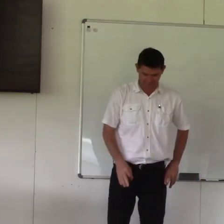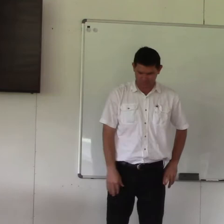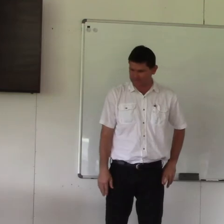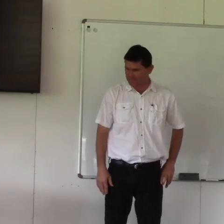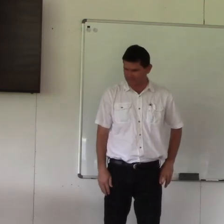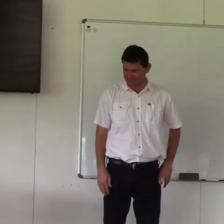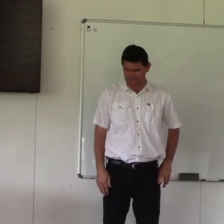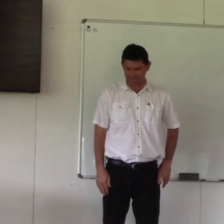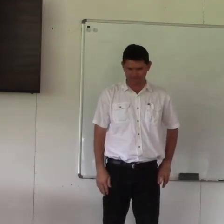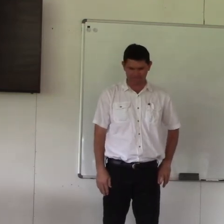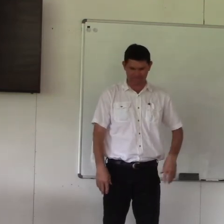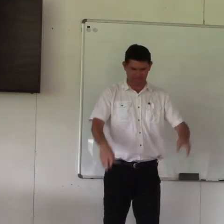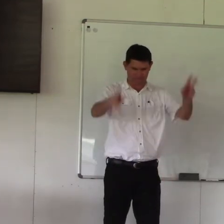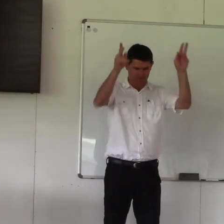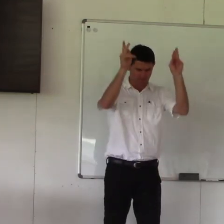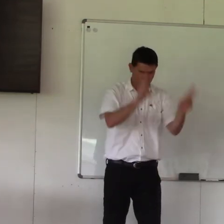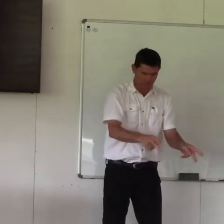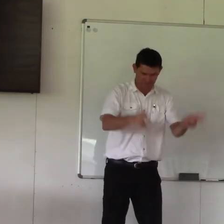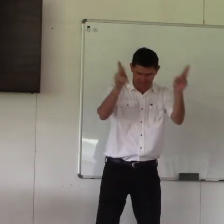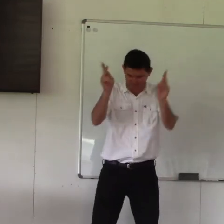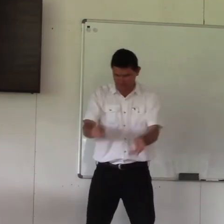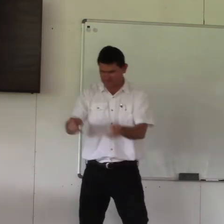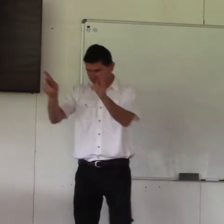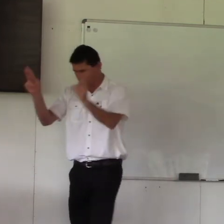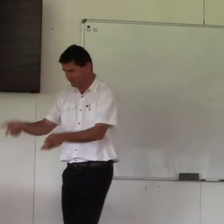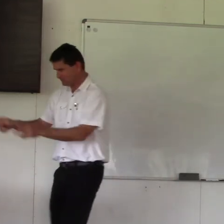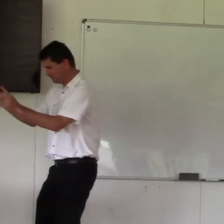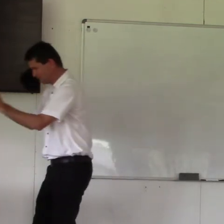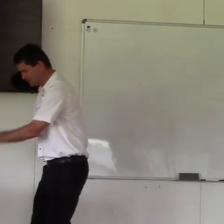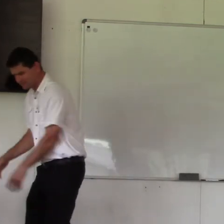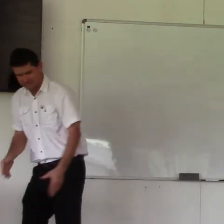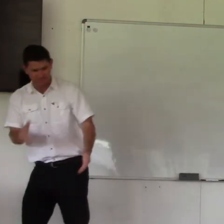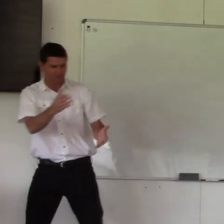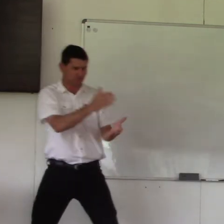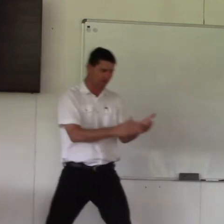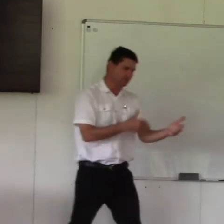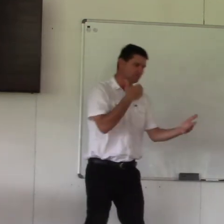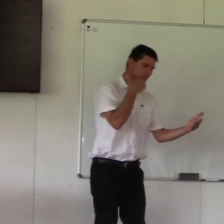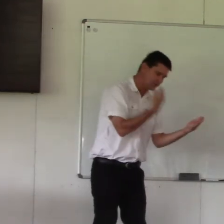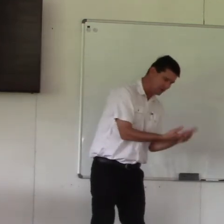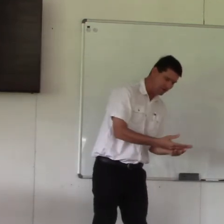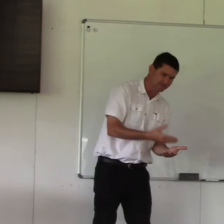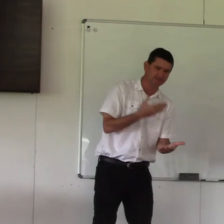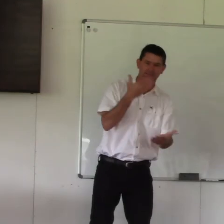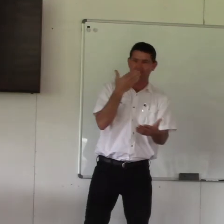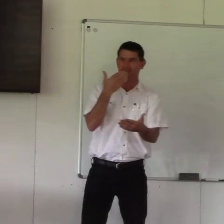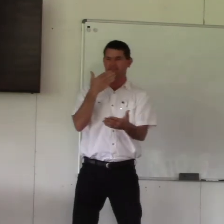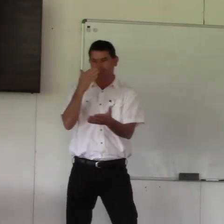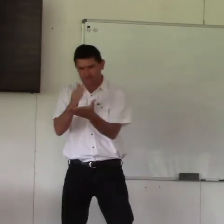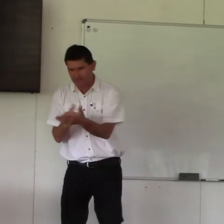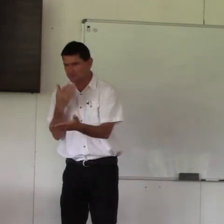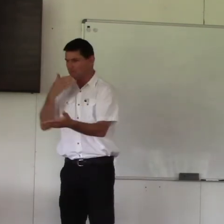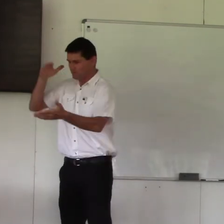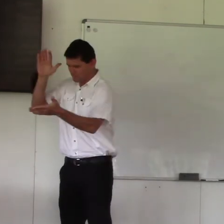We're deciding person, person, person, person. Some good, some